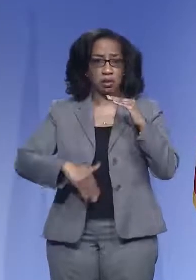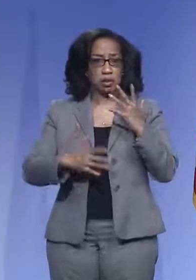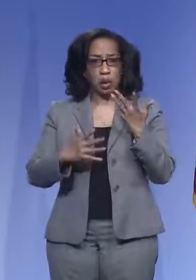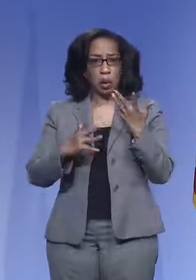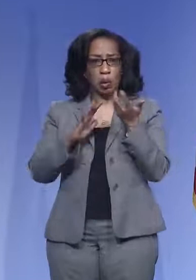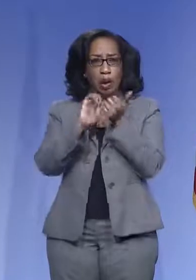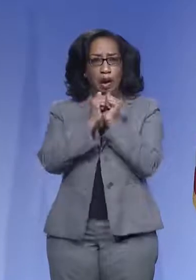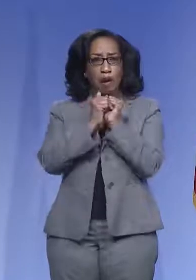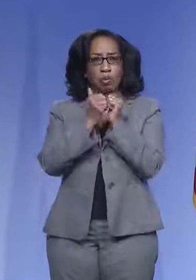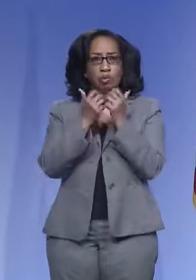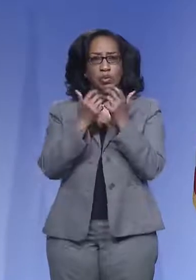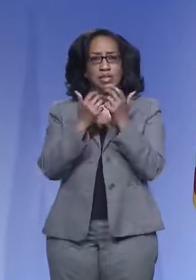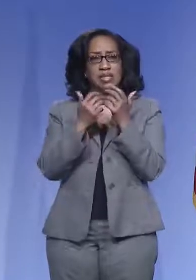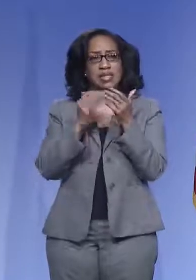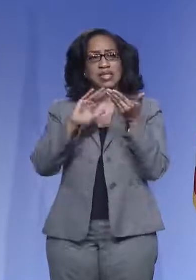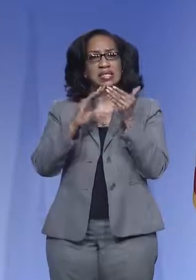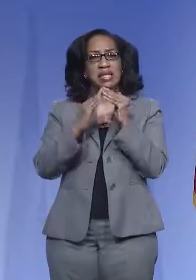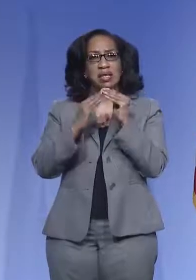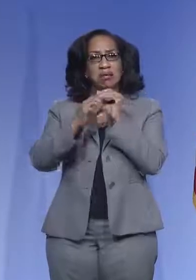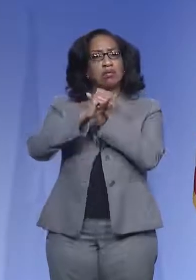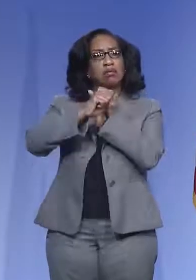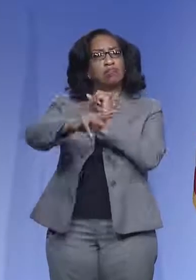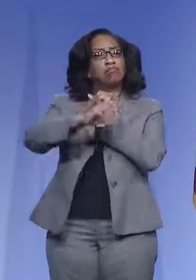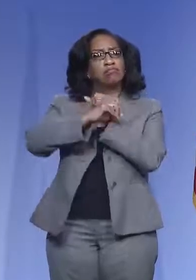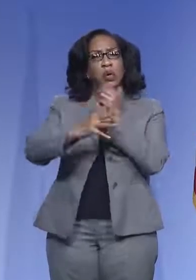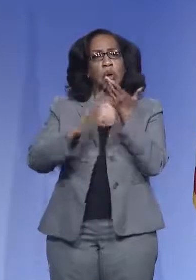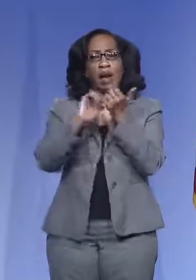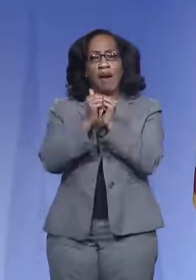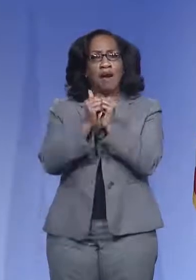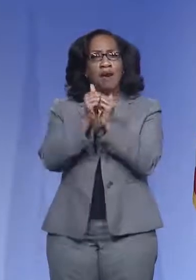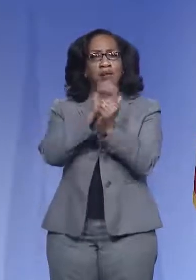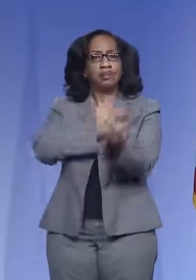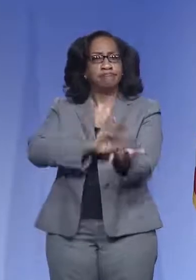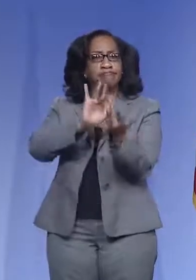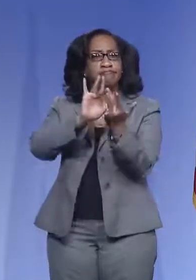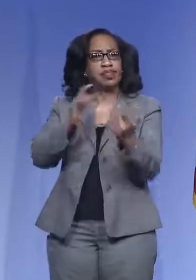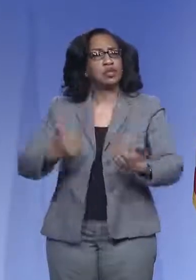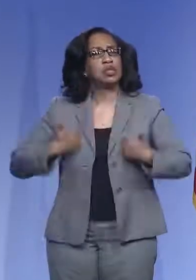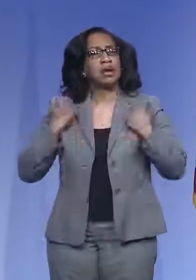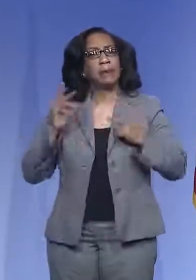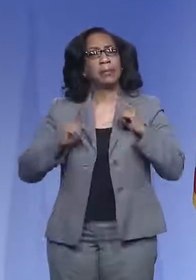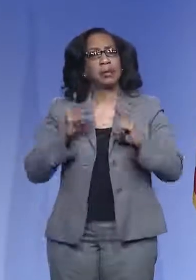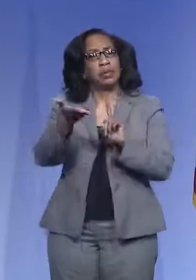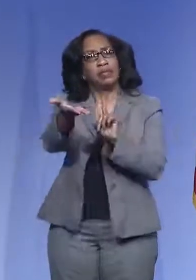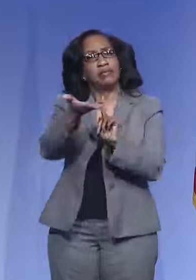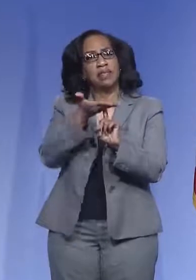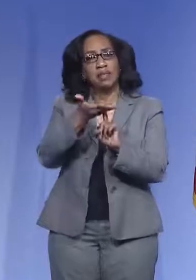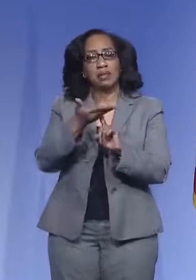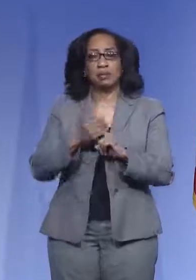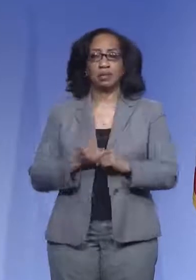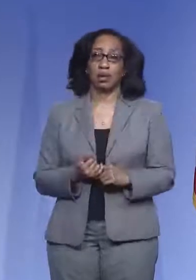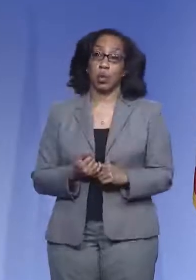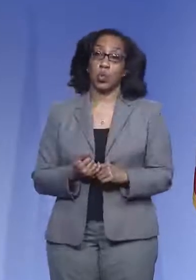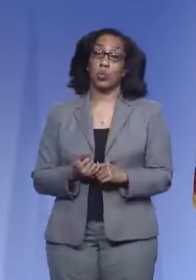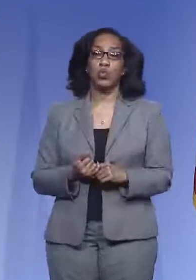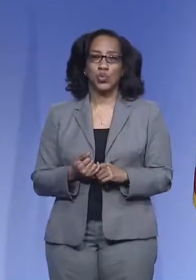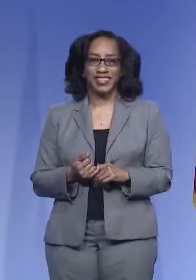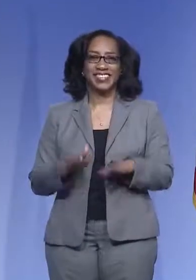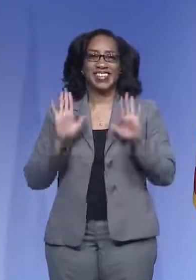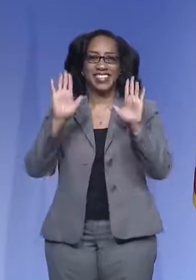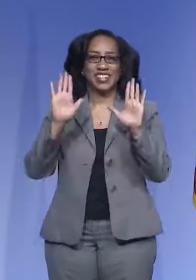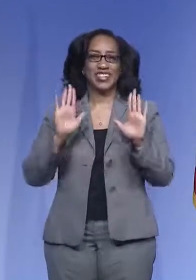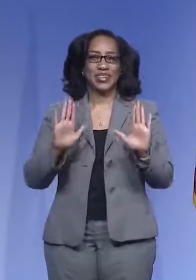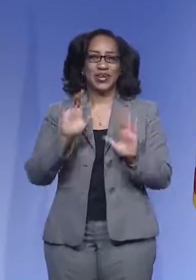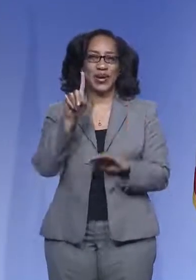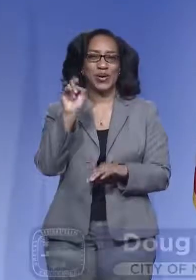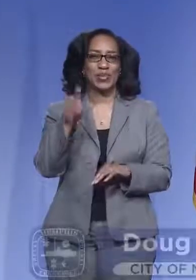campaigns the city is considering. How are you trying to reach out to younger people? That's a great question. So we